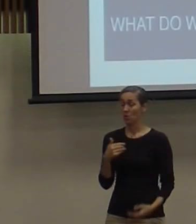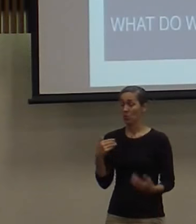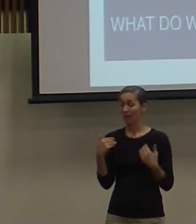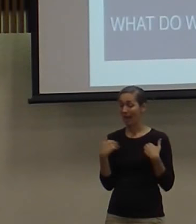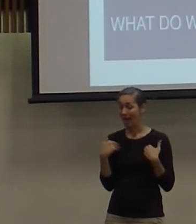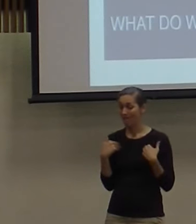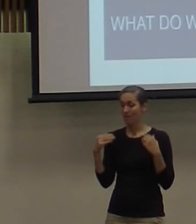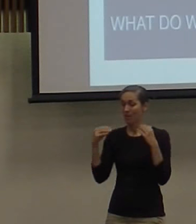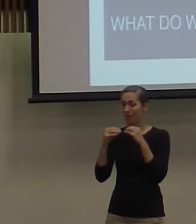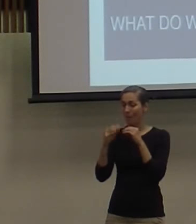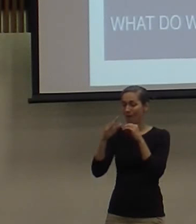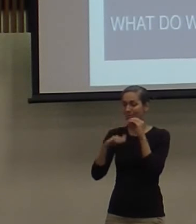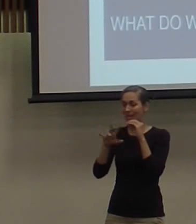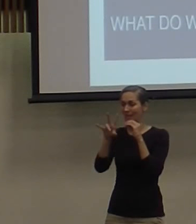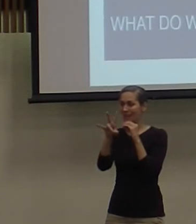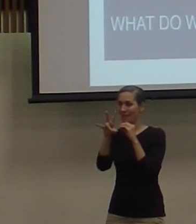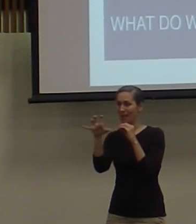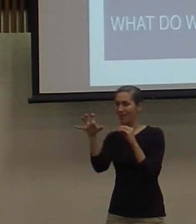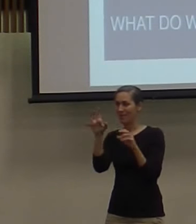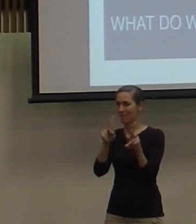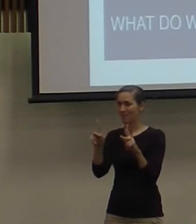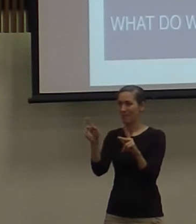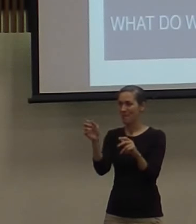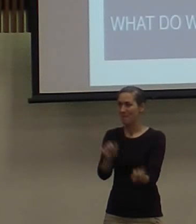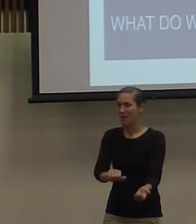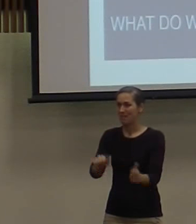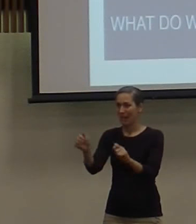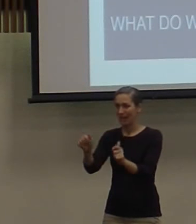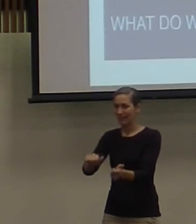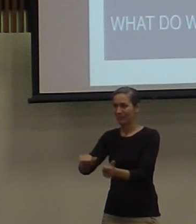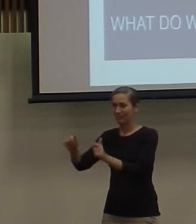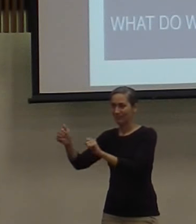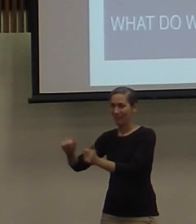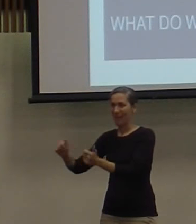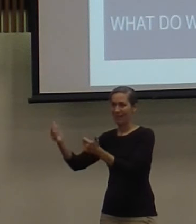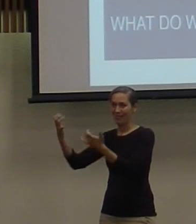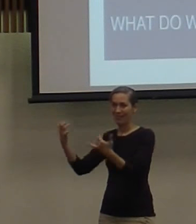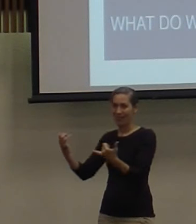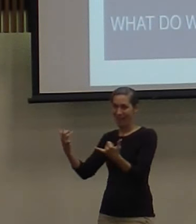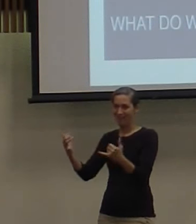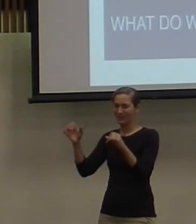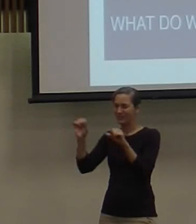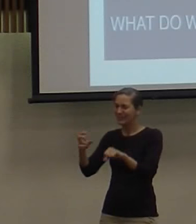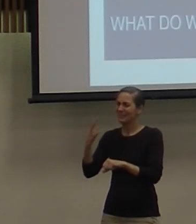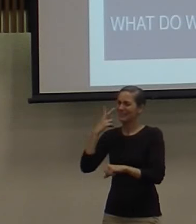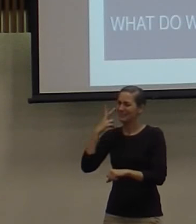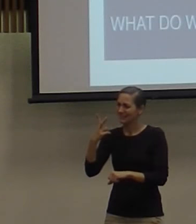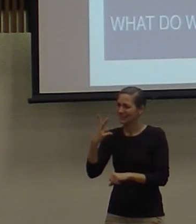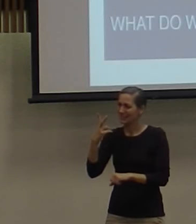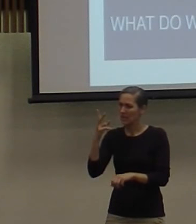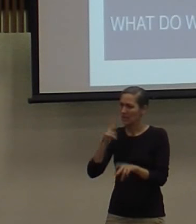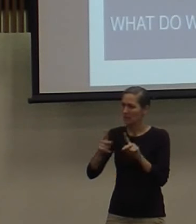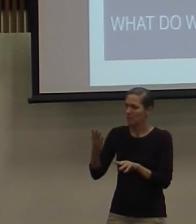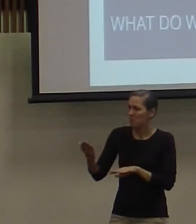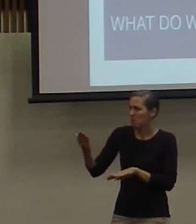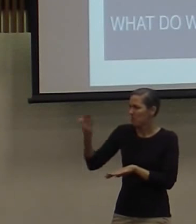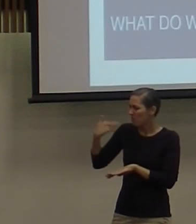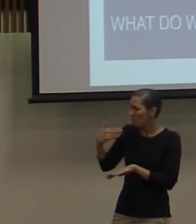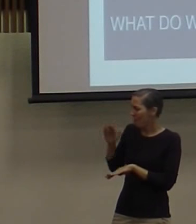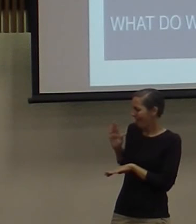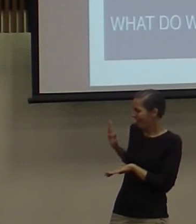700 people have been baptized into Christ. So you can see that those who were before us, their